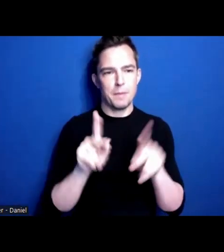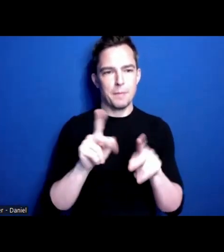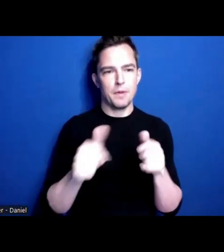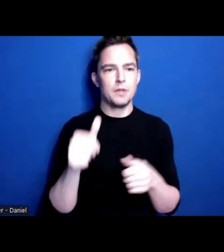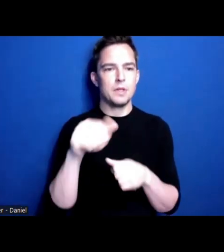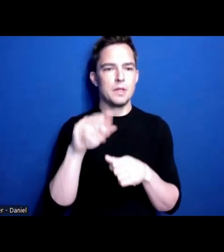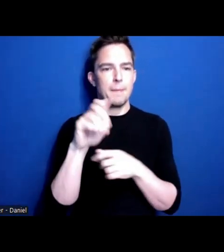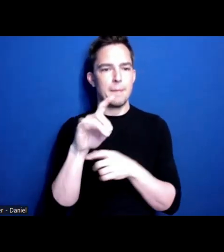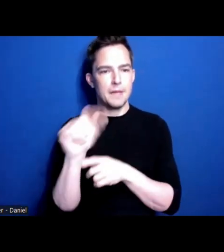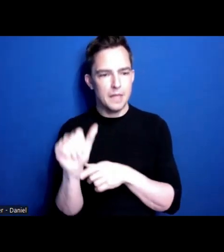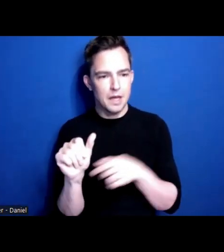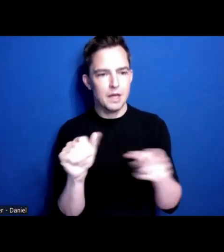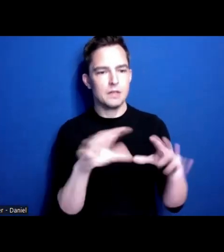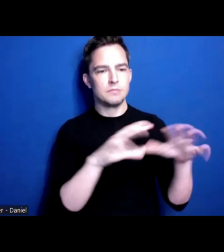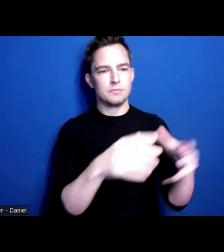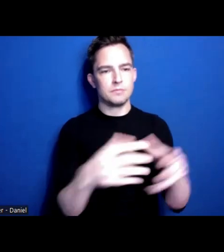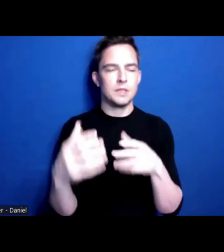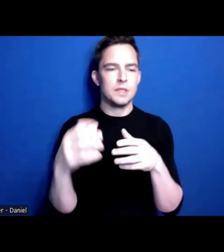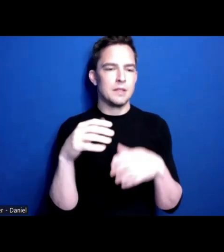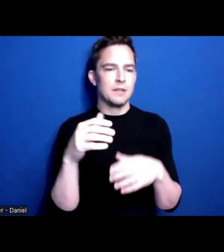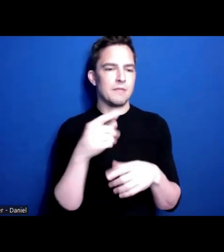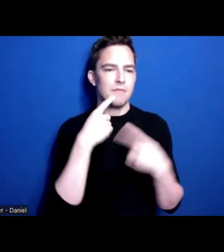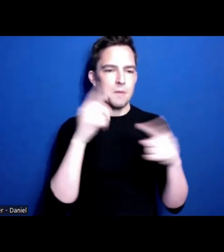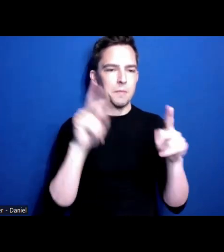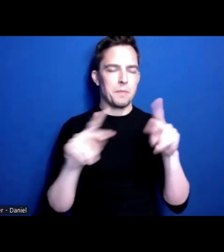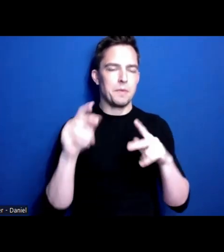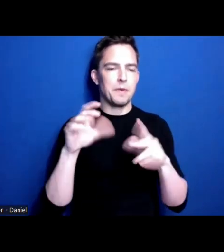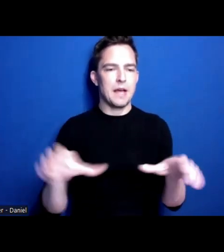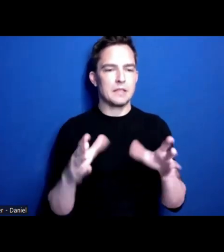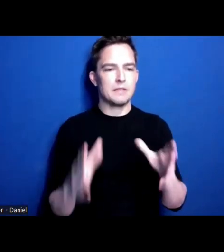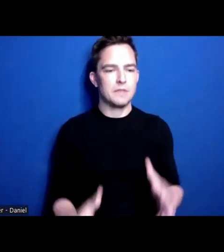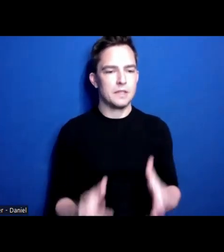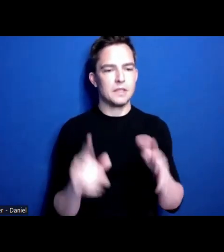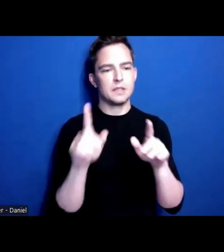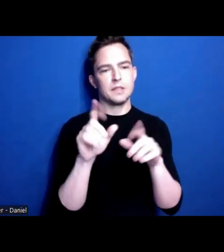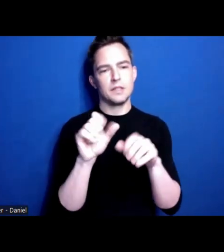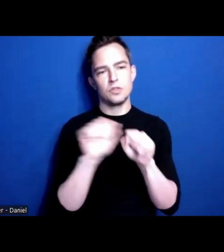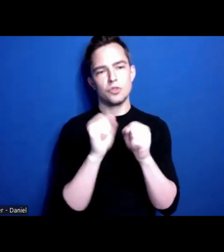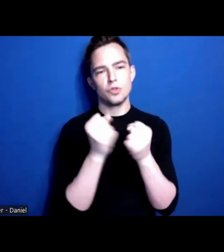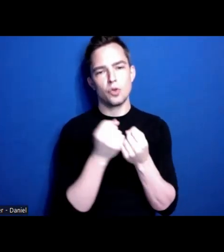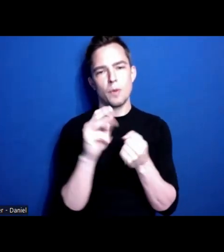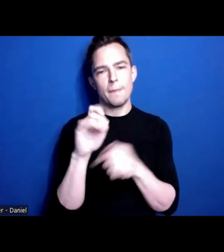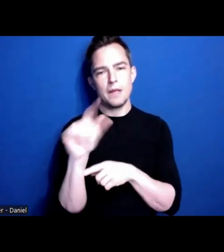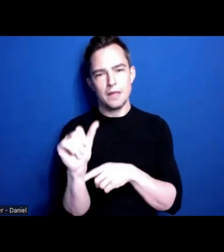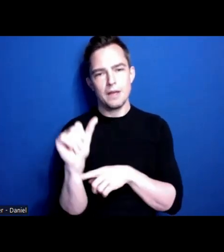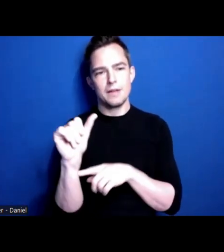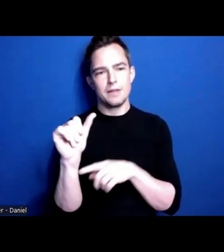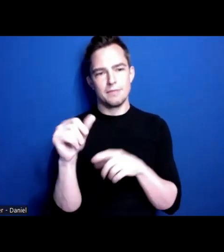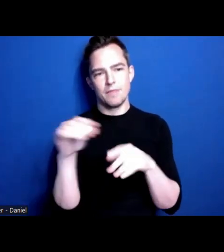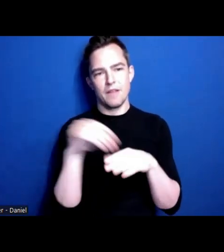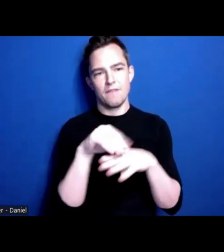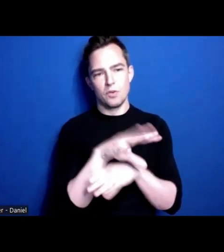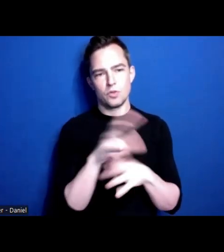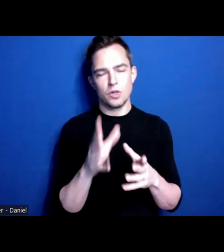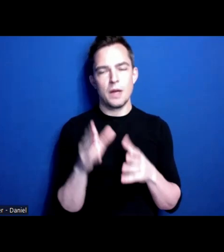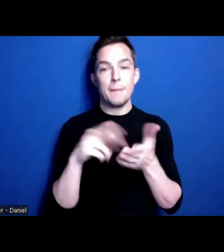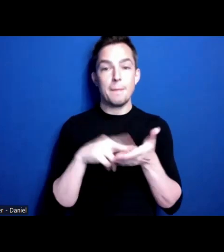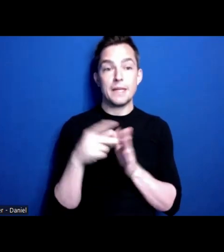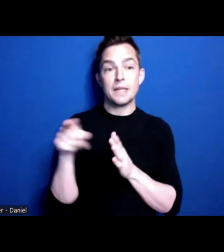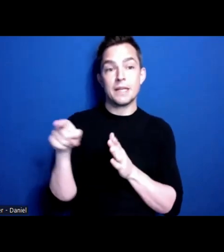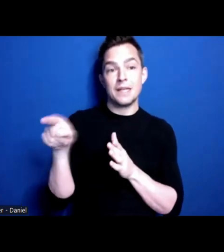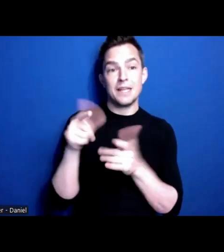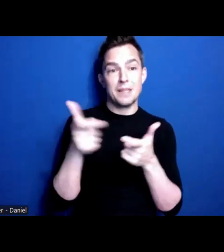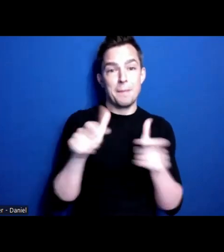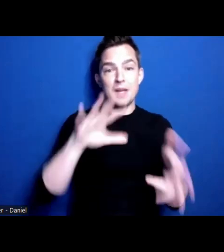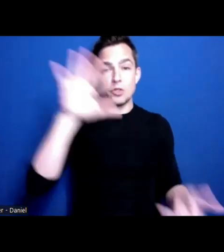nonprofit organizations, celebrity activists, and social media influencers. So his point is that it's a big